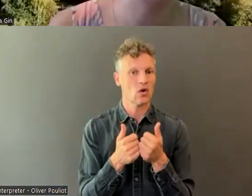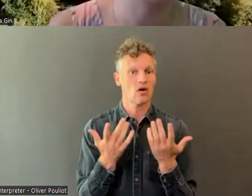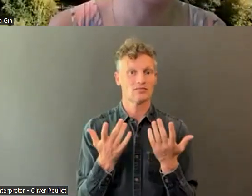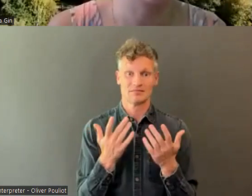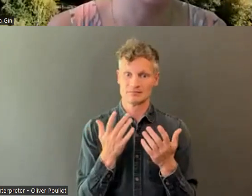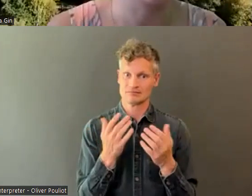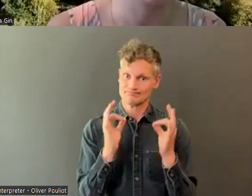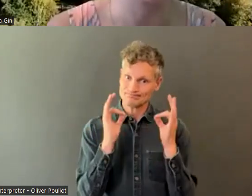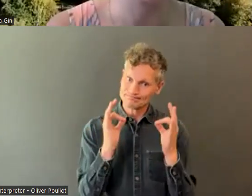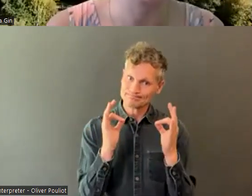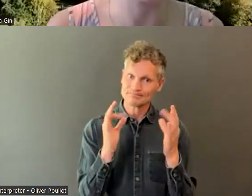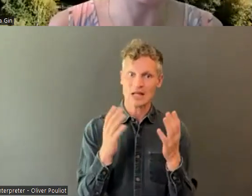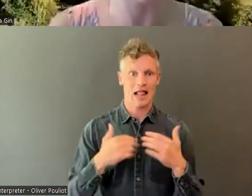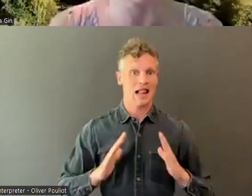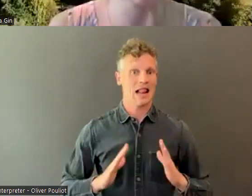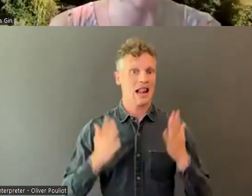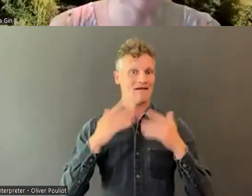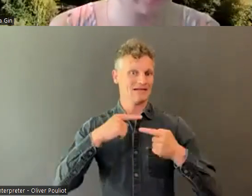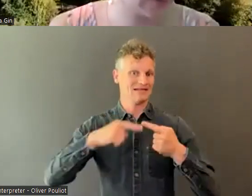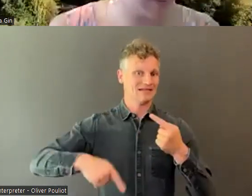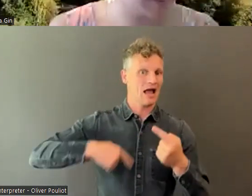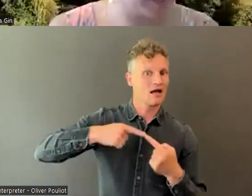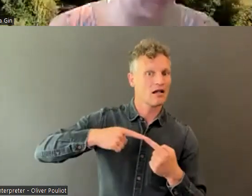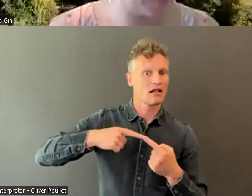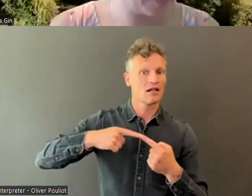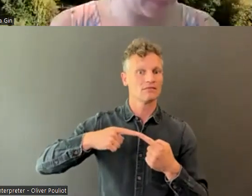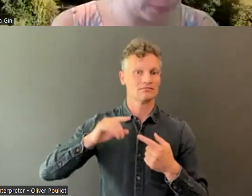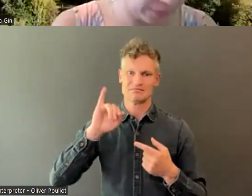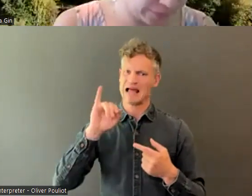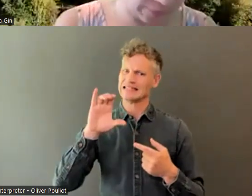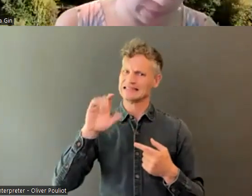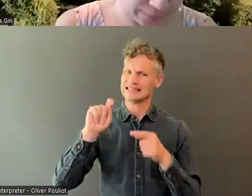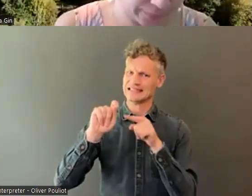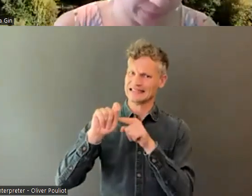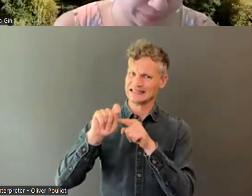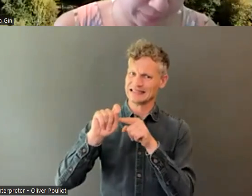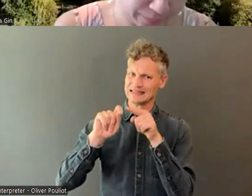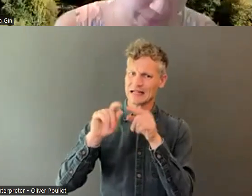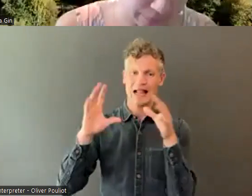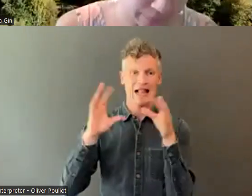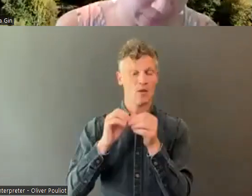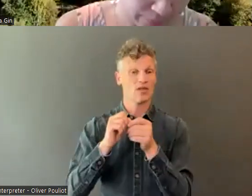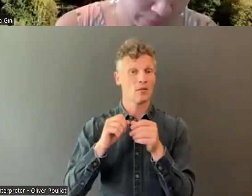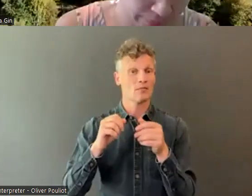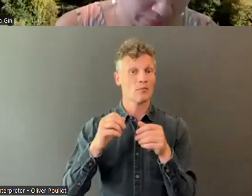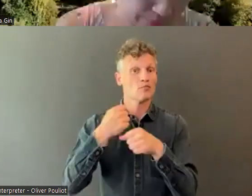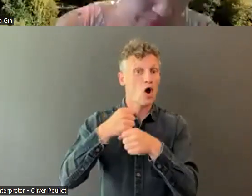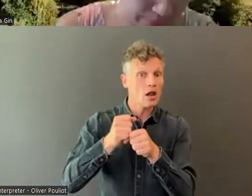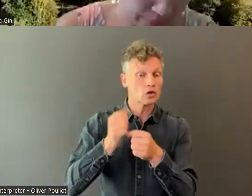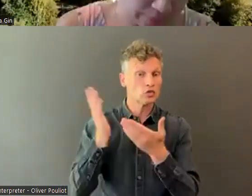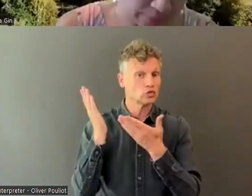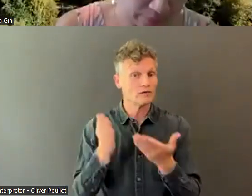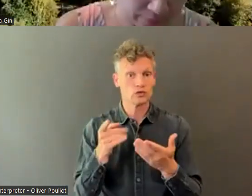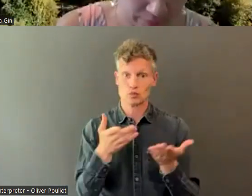that you have in the life cycle process when you're procuring, particularly ICT related products and services, that you bring